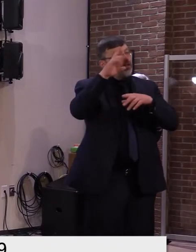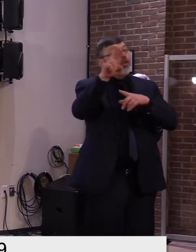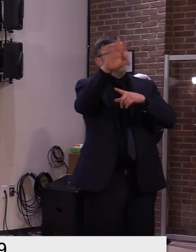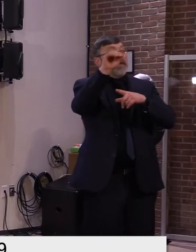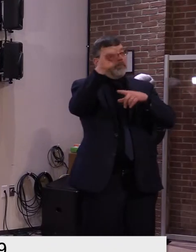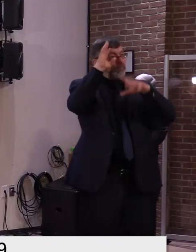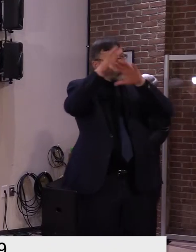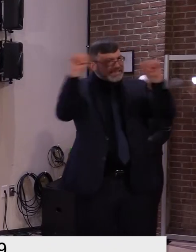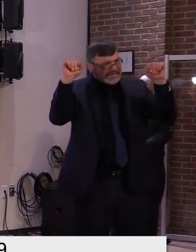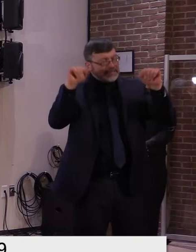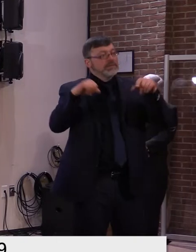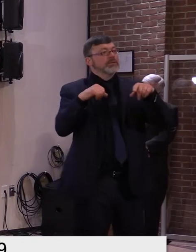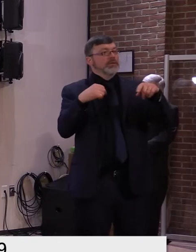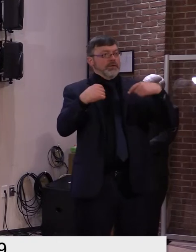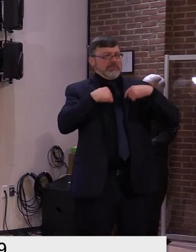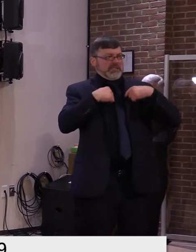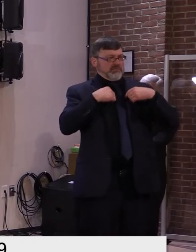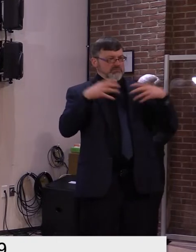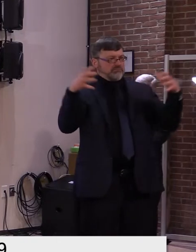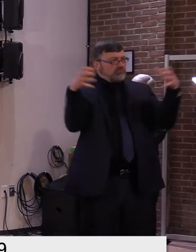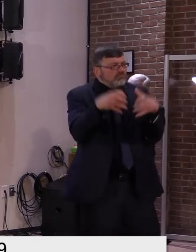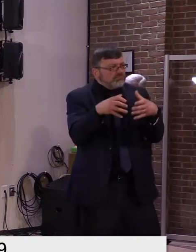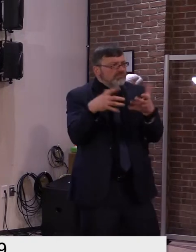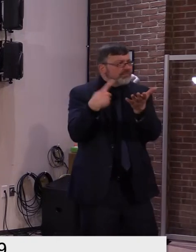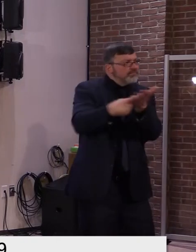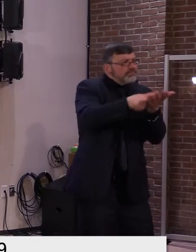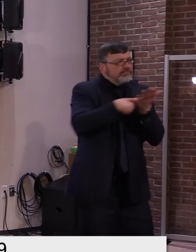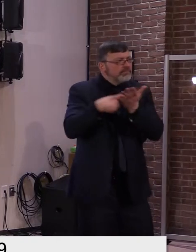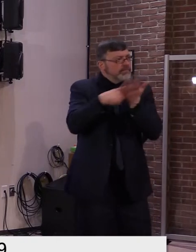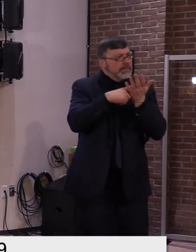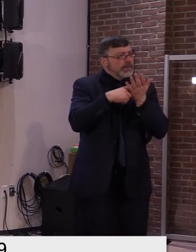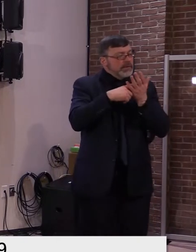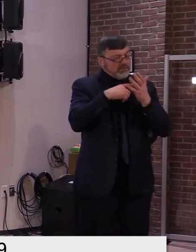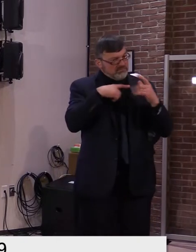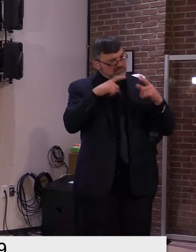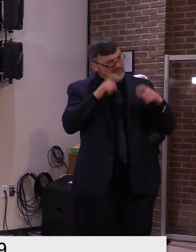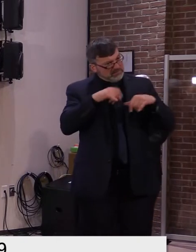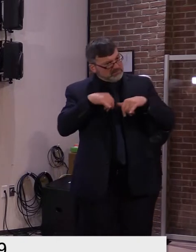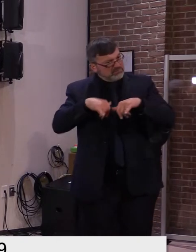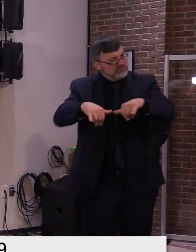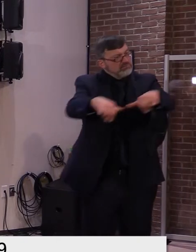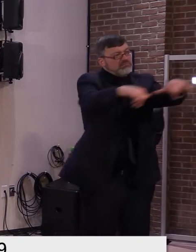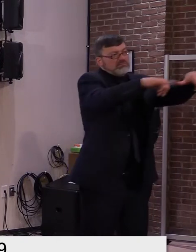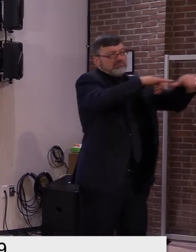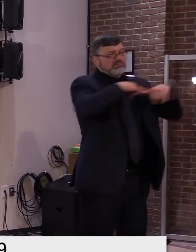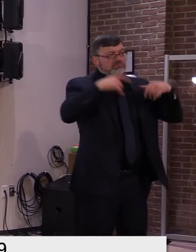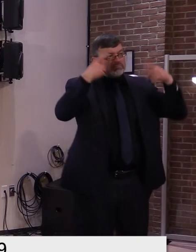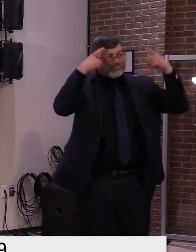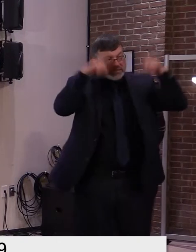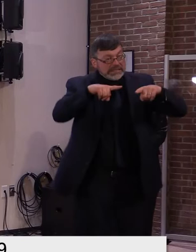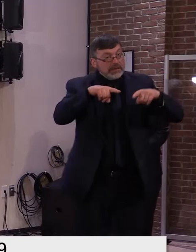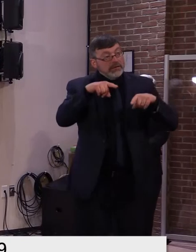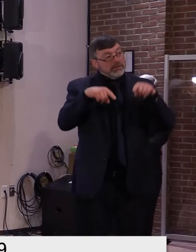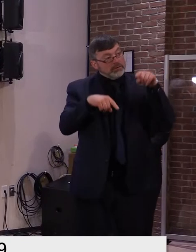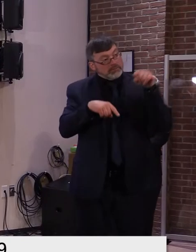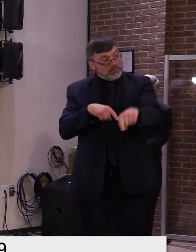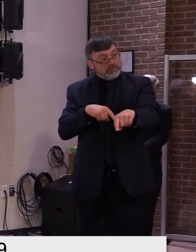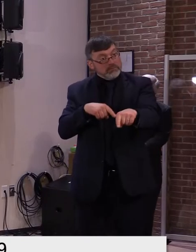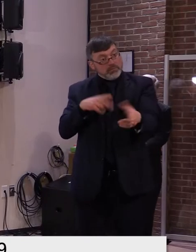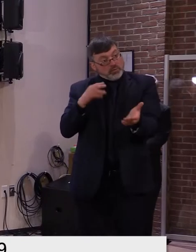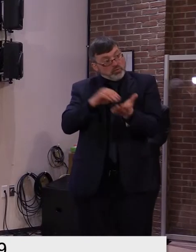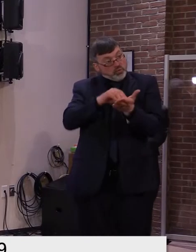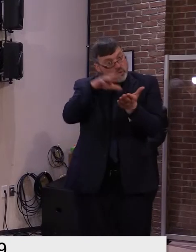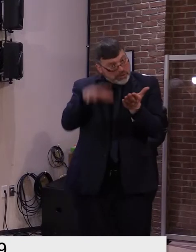we asked them to put together some sort of contract that they could impose on the students that were coming back in.